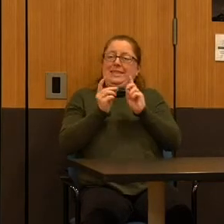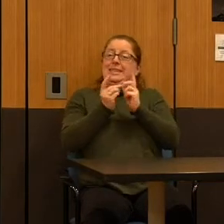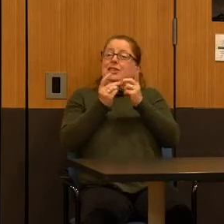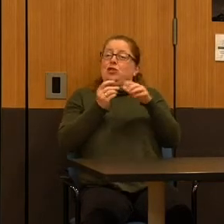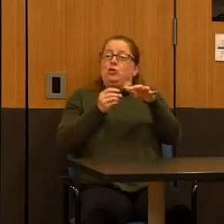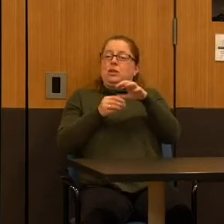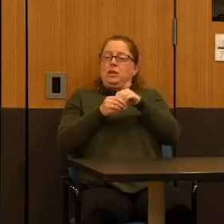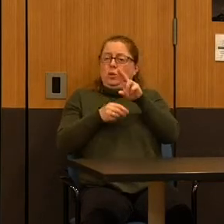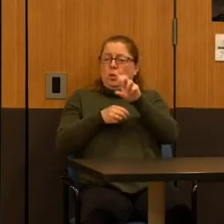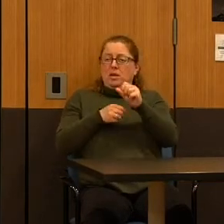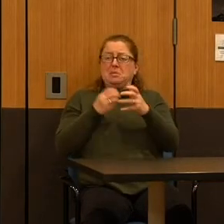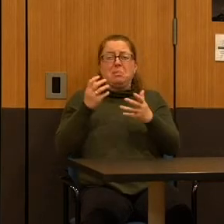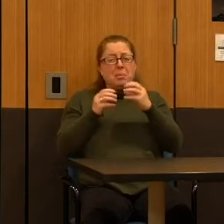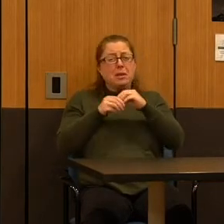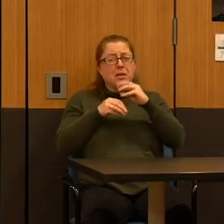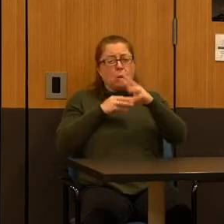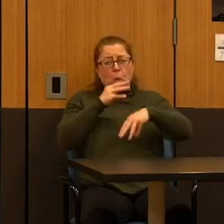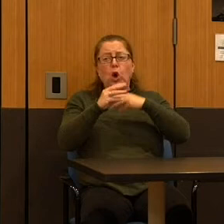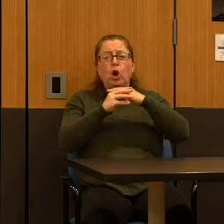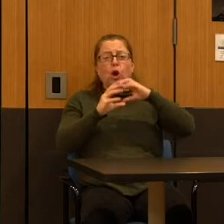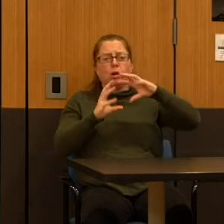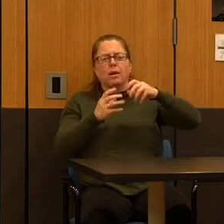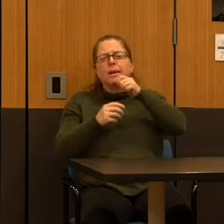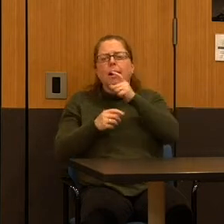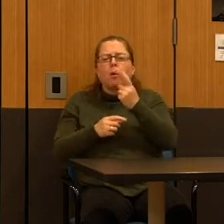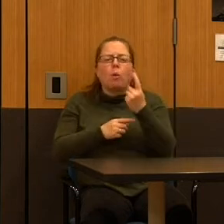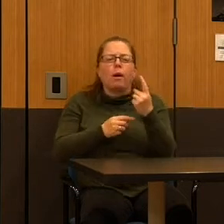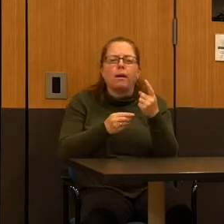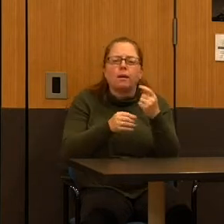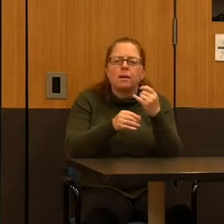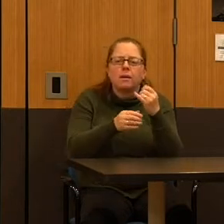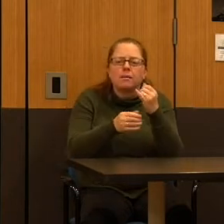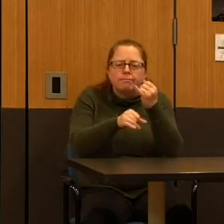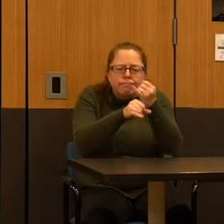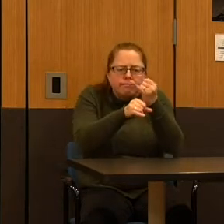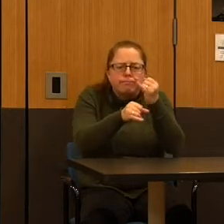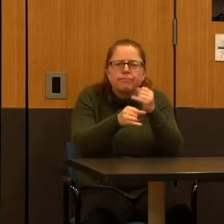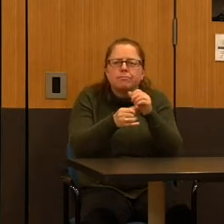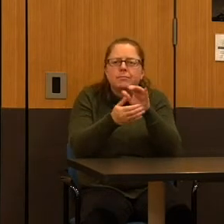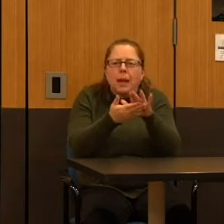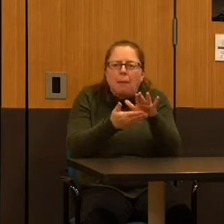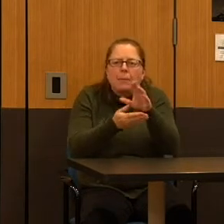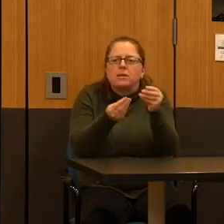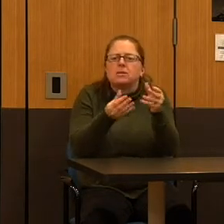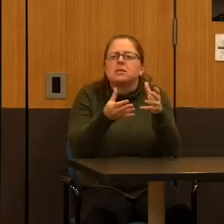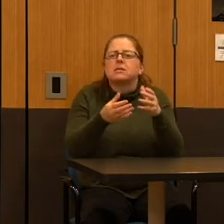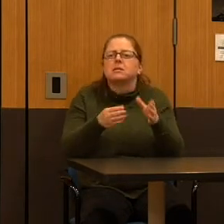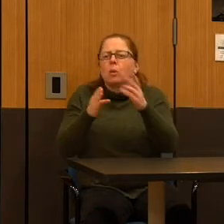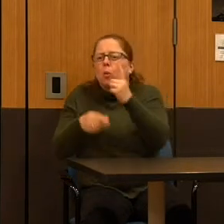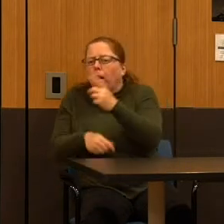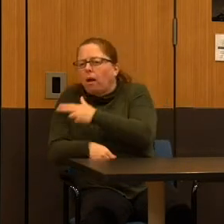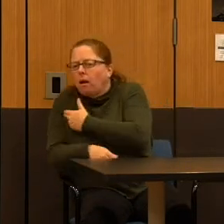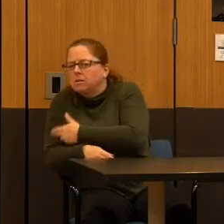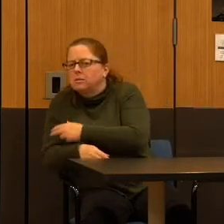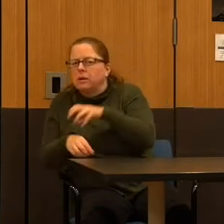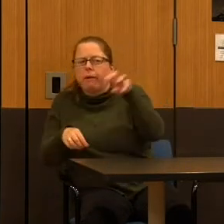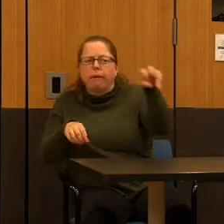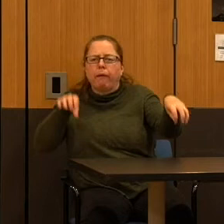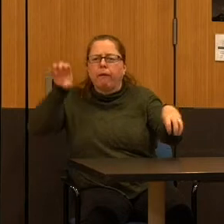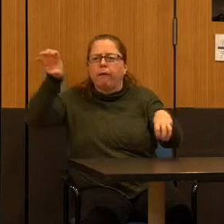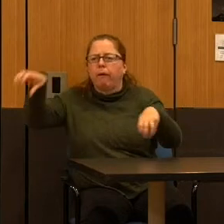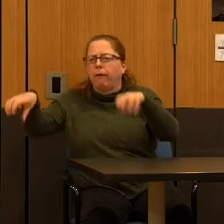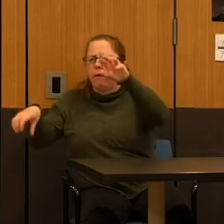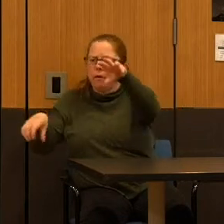world, right? Which is to say, not a college campus, not a hospital or like Veterans Administration campus, not